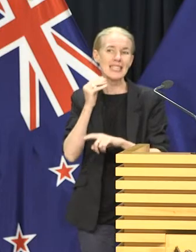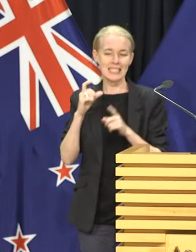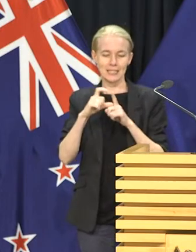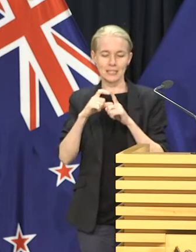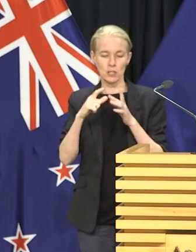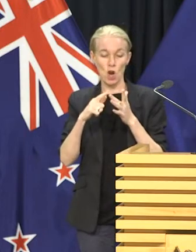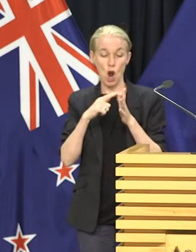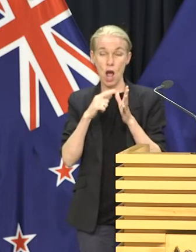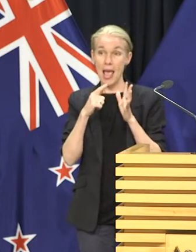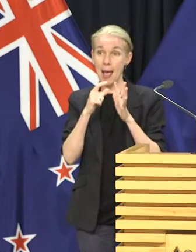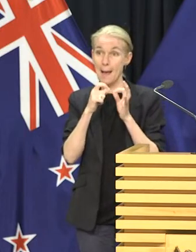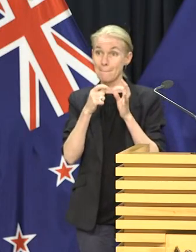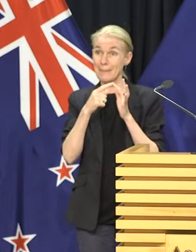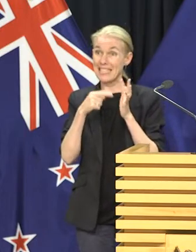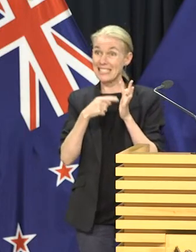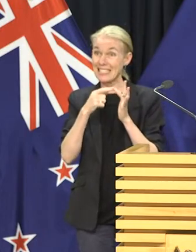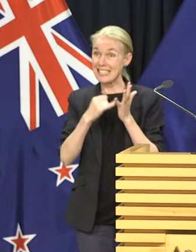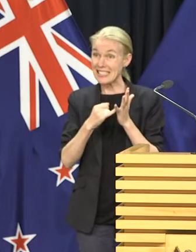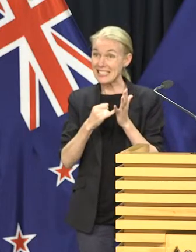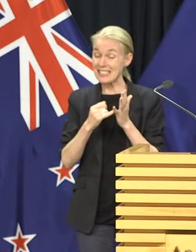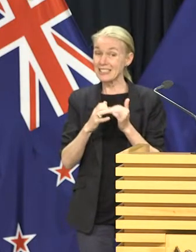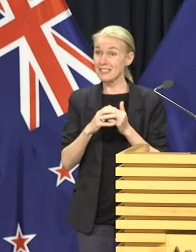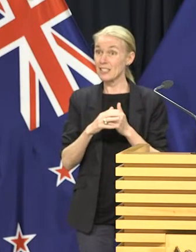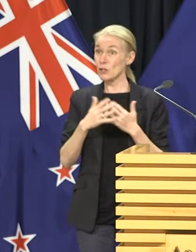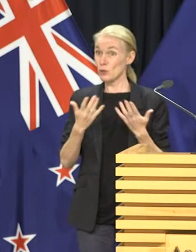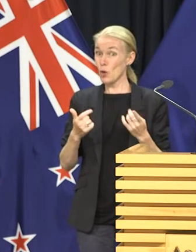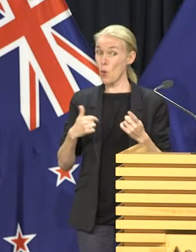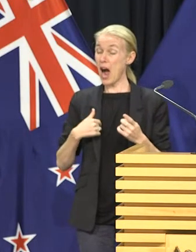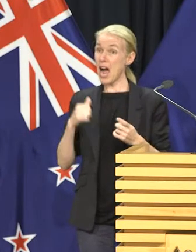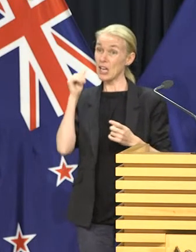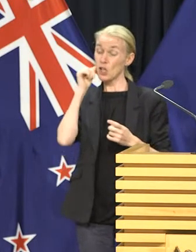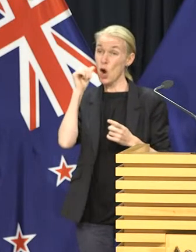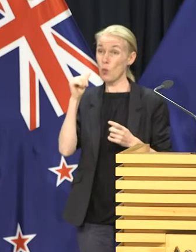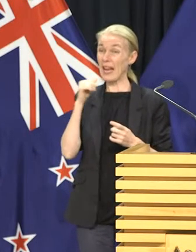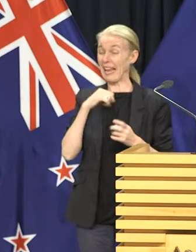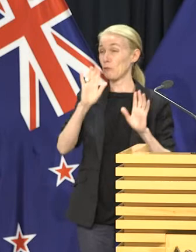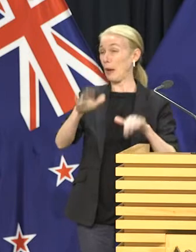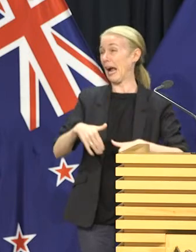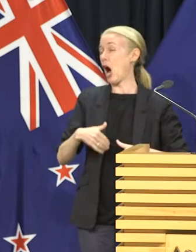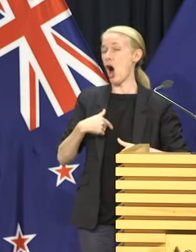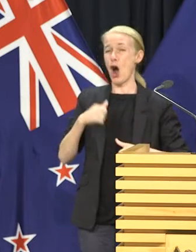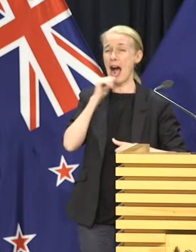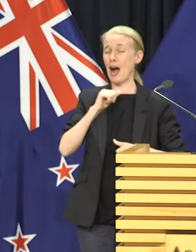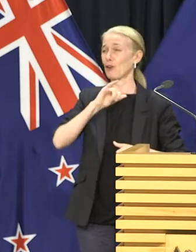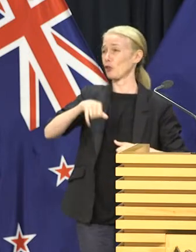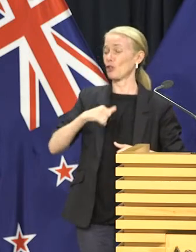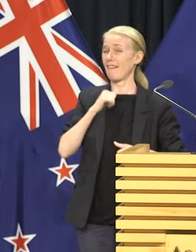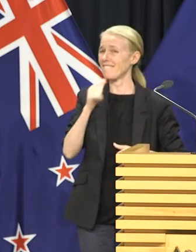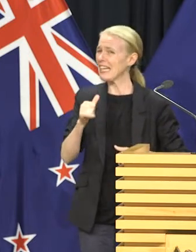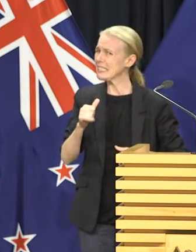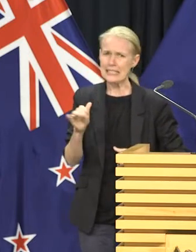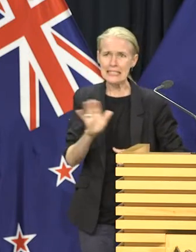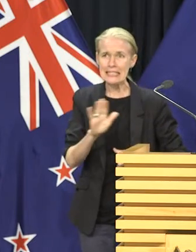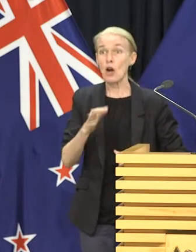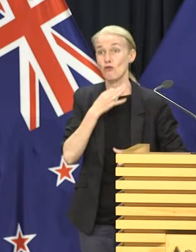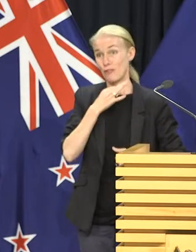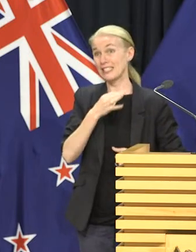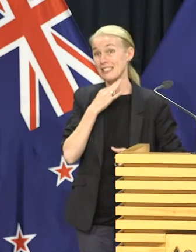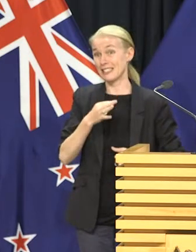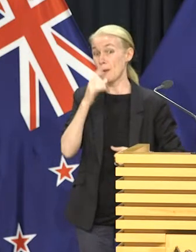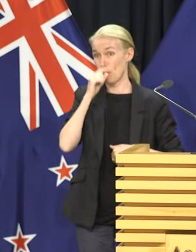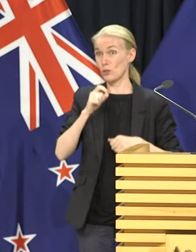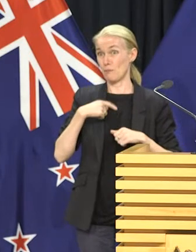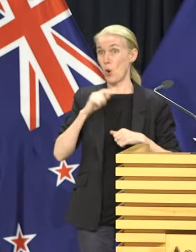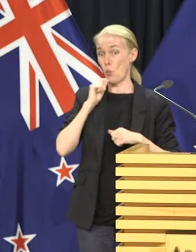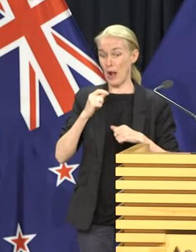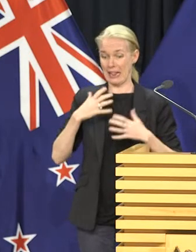health issue, then those other matters like diabetes won't be helped. As a Māori health minister though, does it